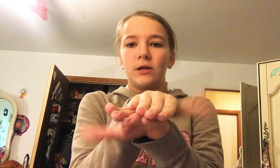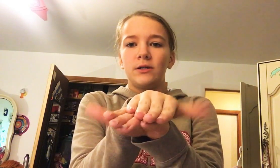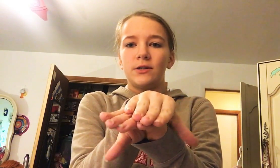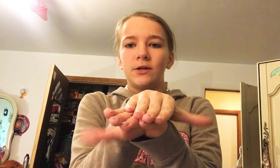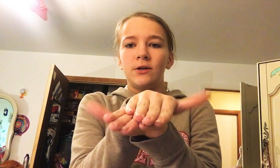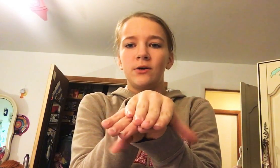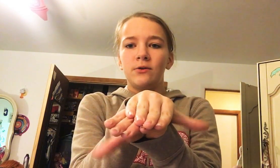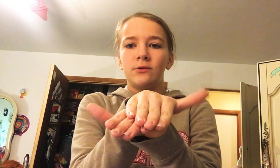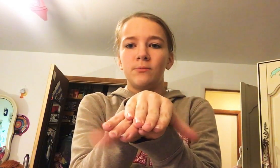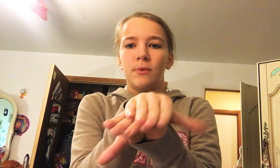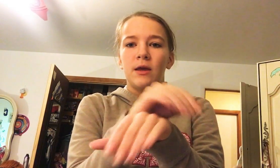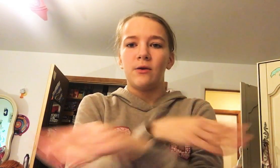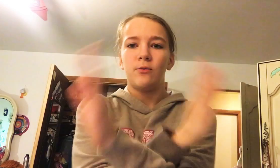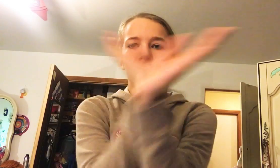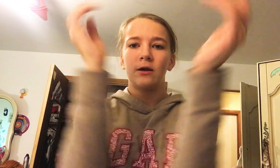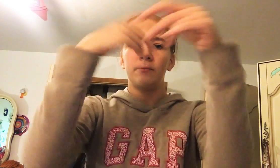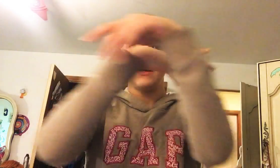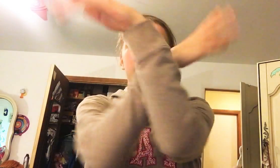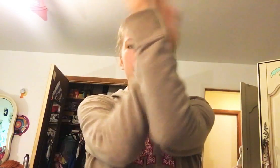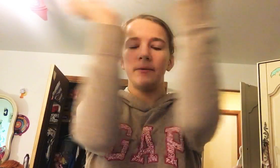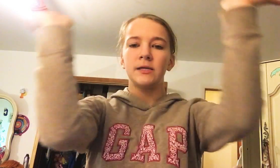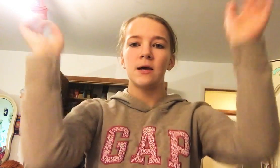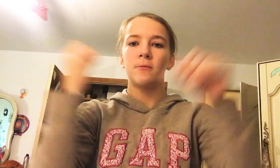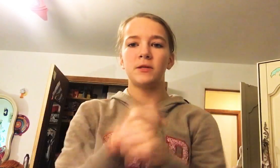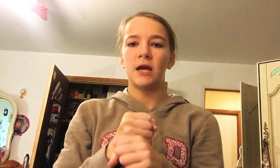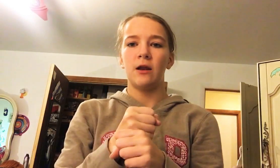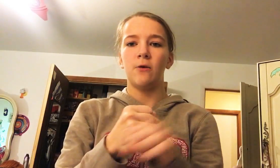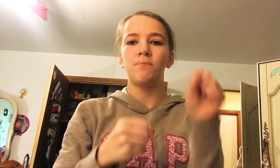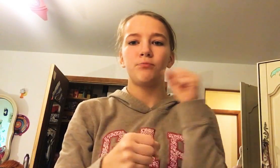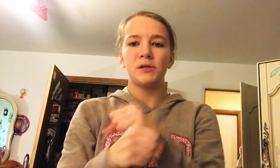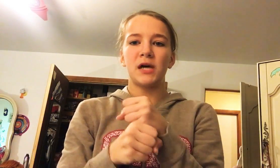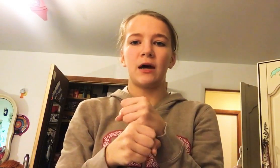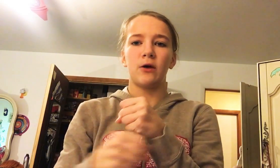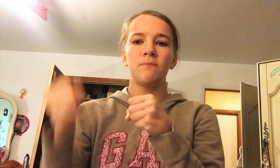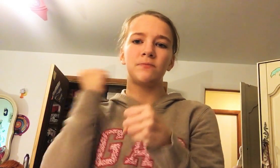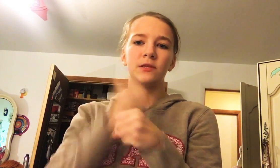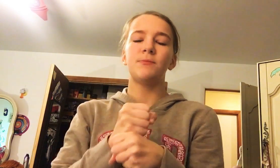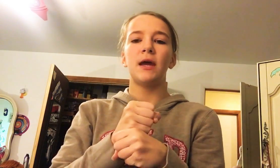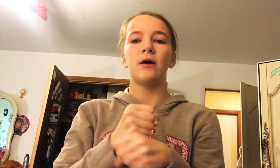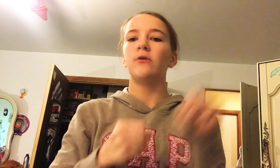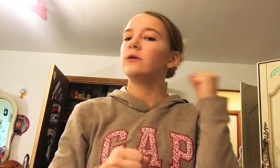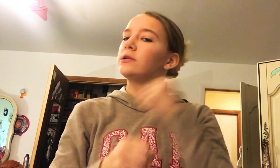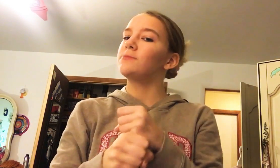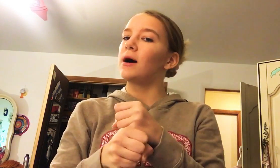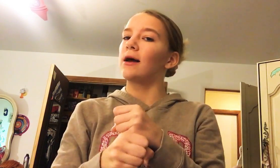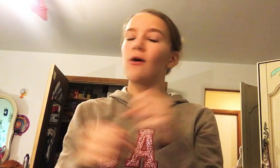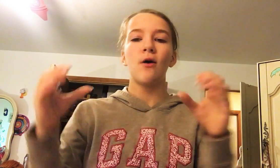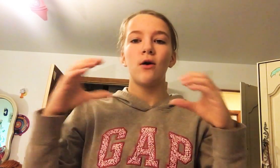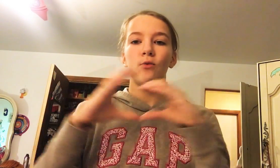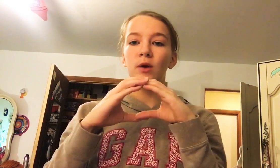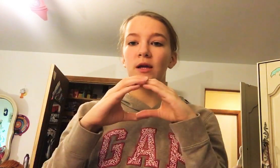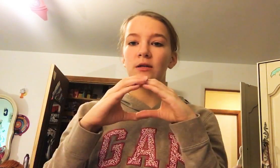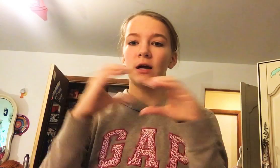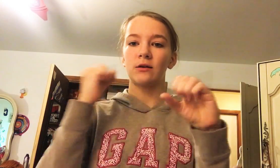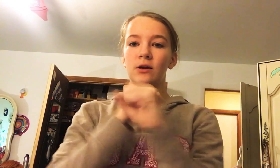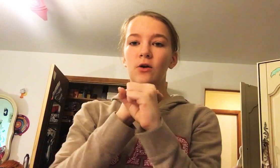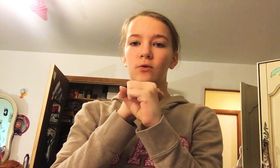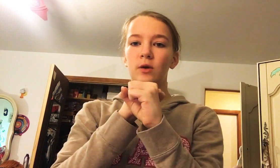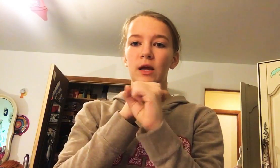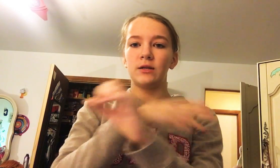Awkward turtles make weird babies. Potato, potato, tomato, tomato. Weird Dr. Coconut